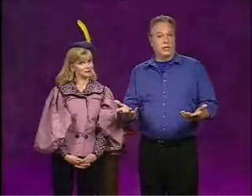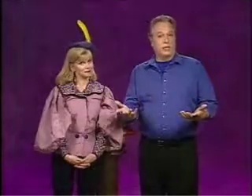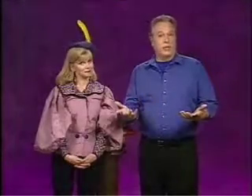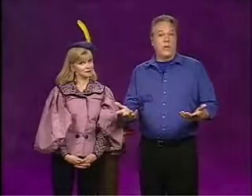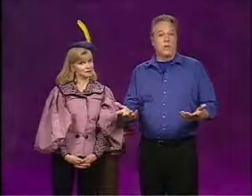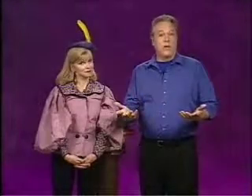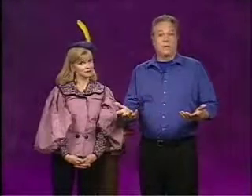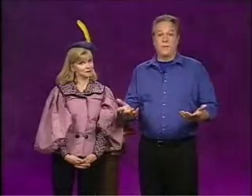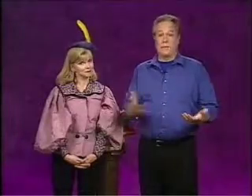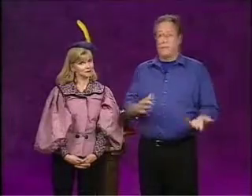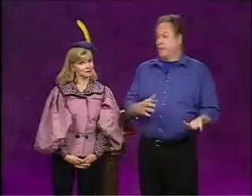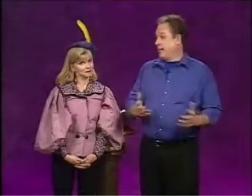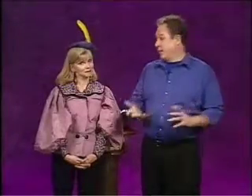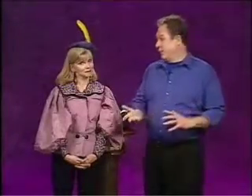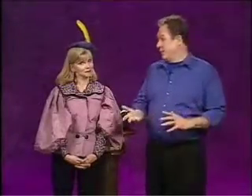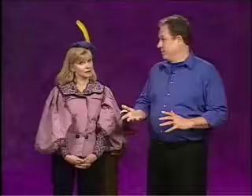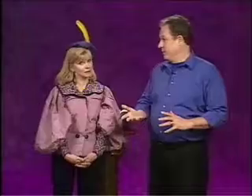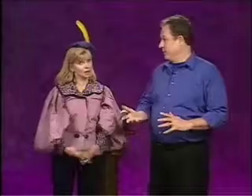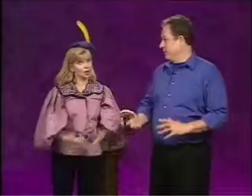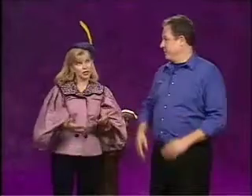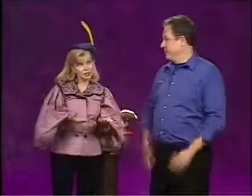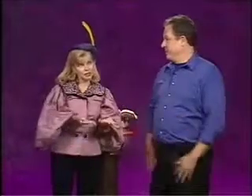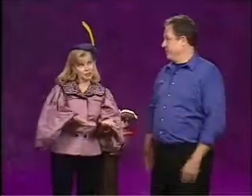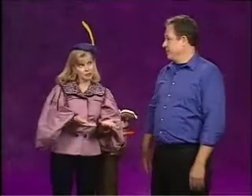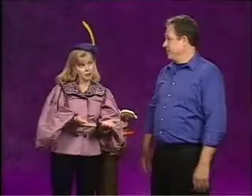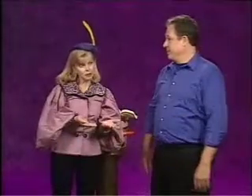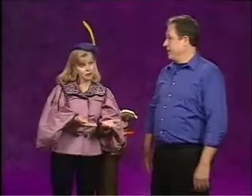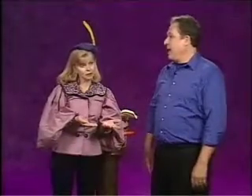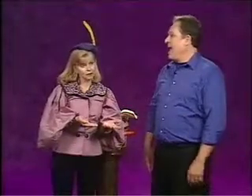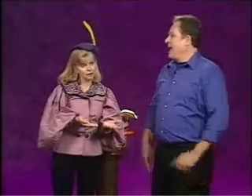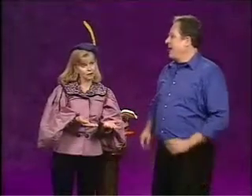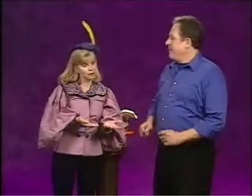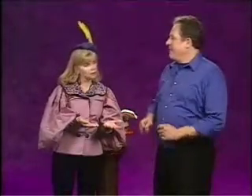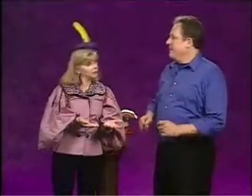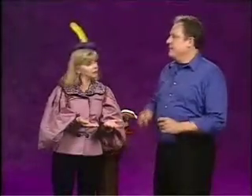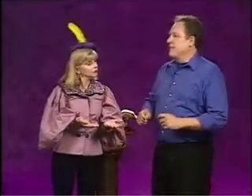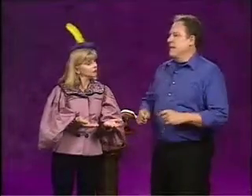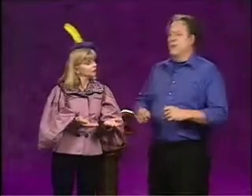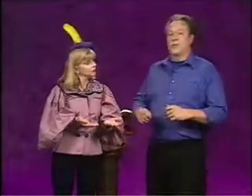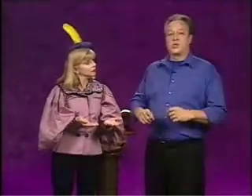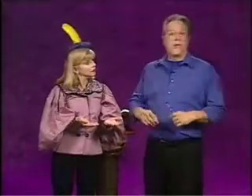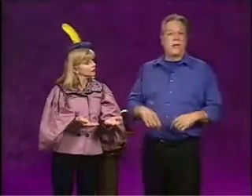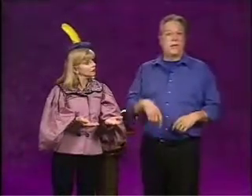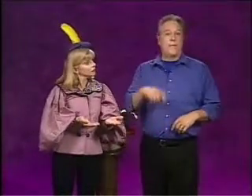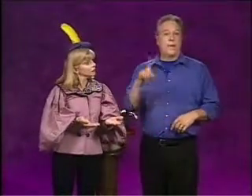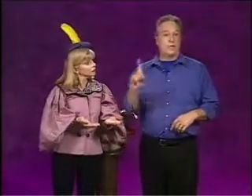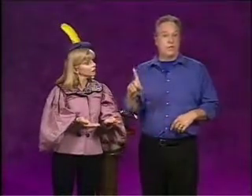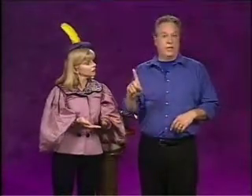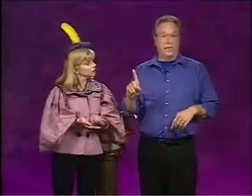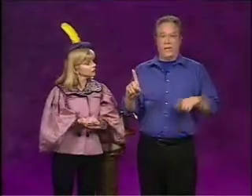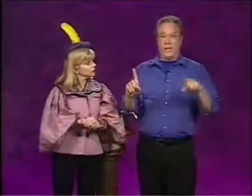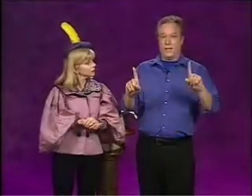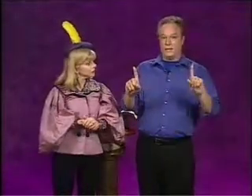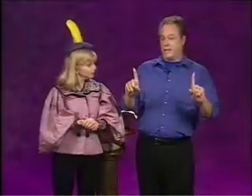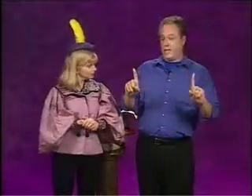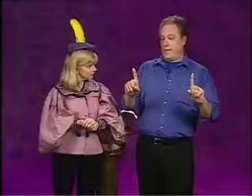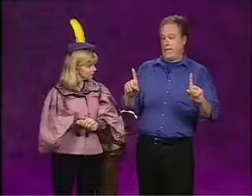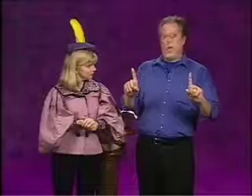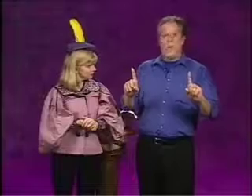locations when we talked about them again. Well, what does this mean? It means that if we're talking about Jim and Jane,